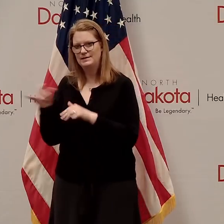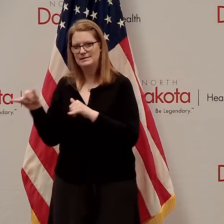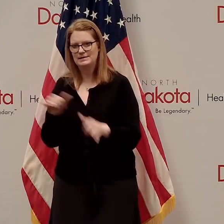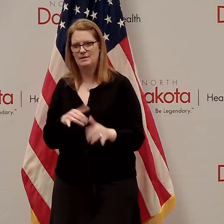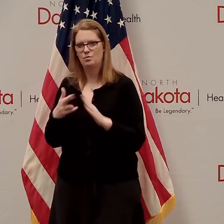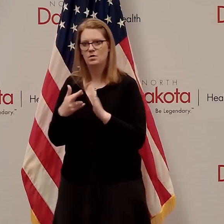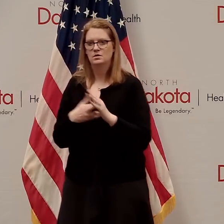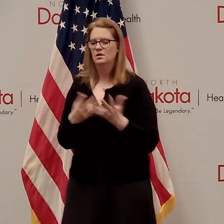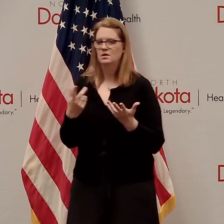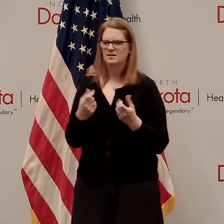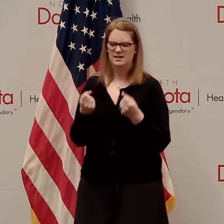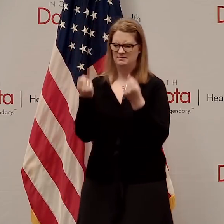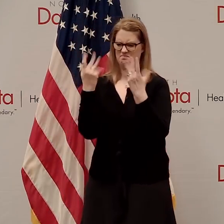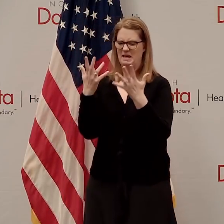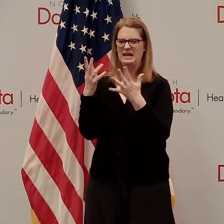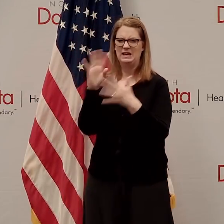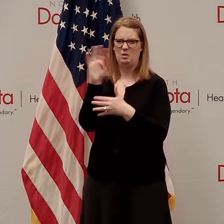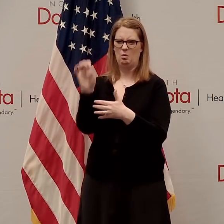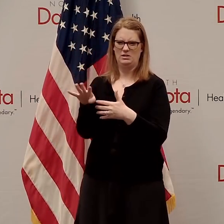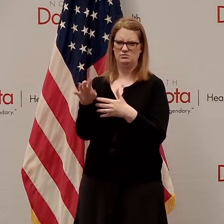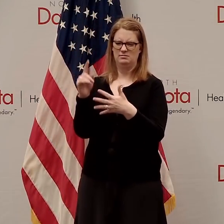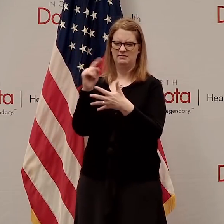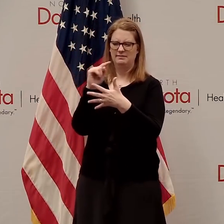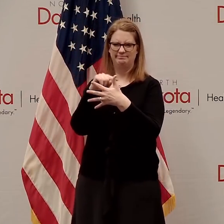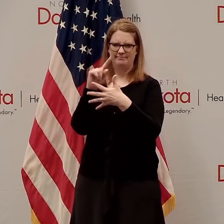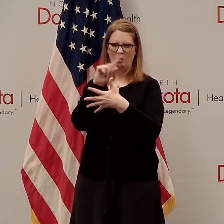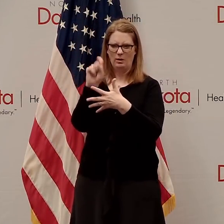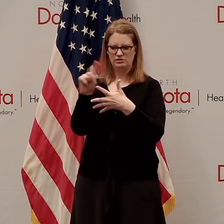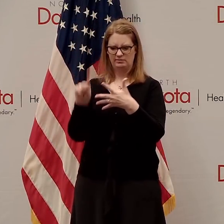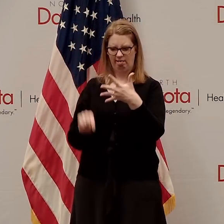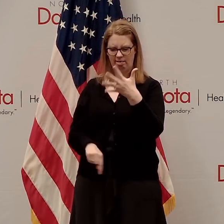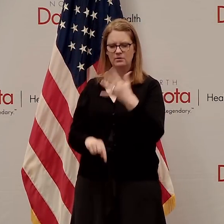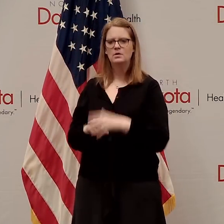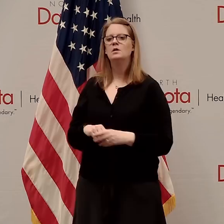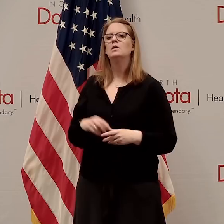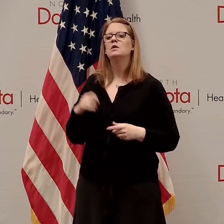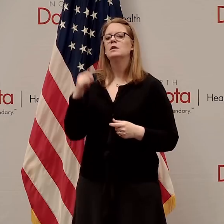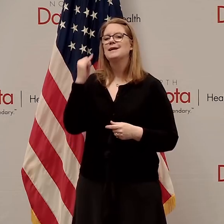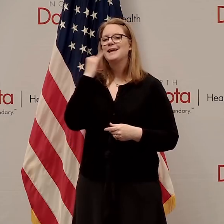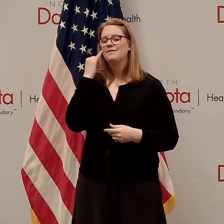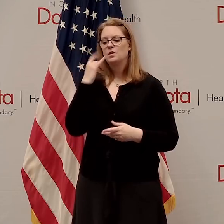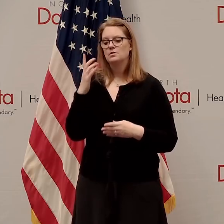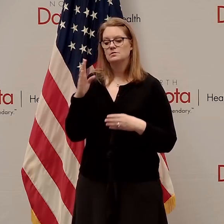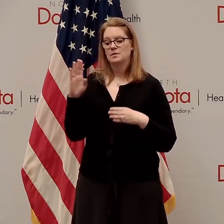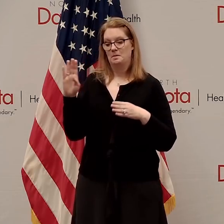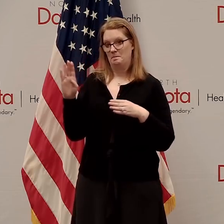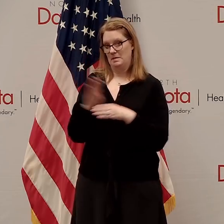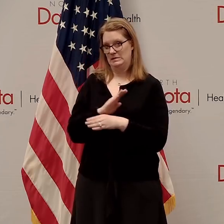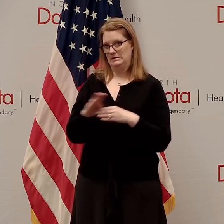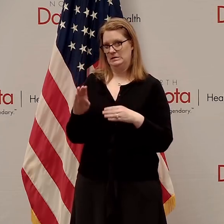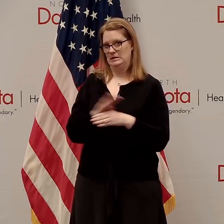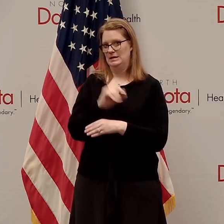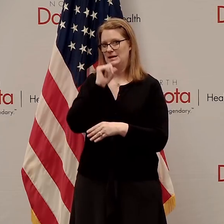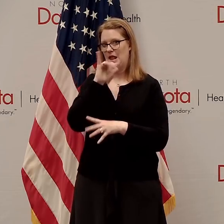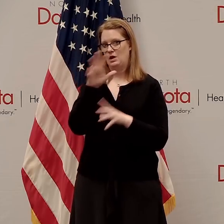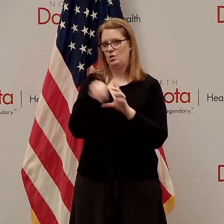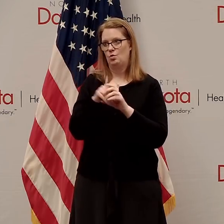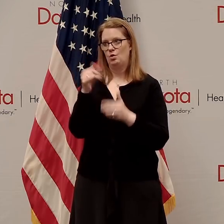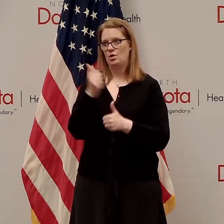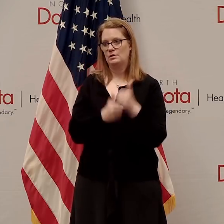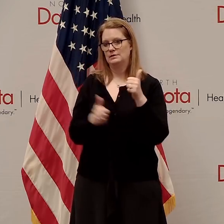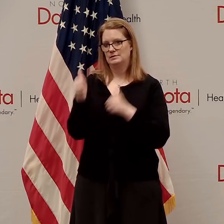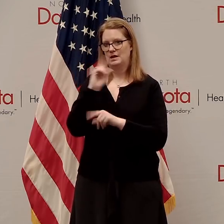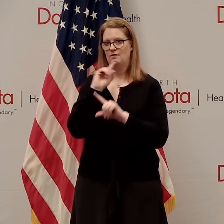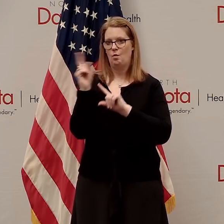were multiple questions in there from Scott, but if there were businesses that weren't covered by our order and